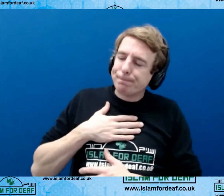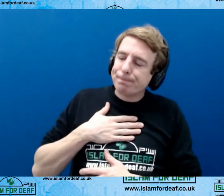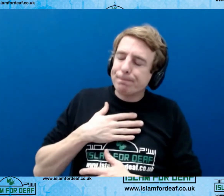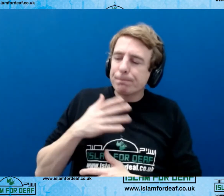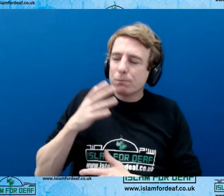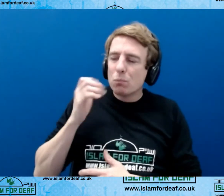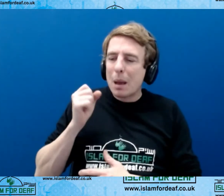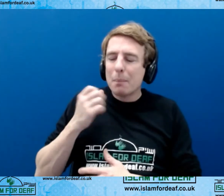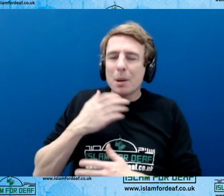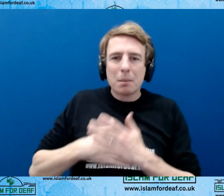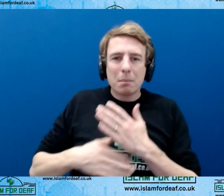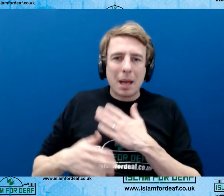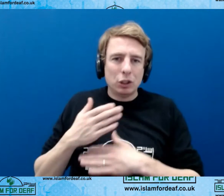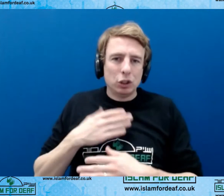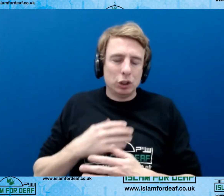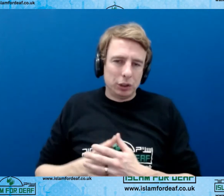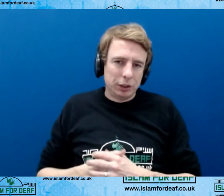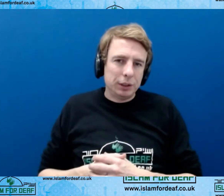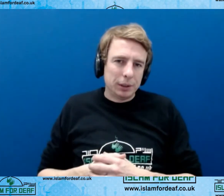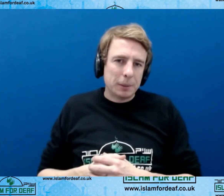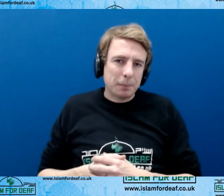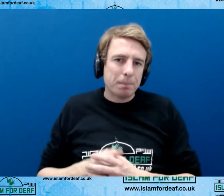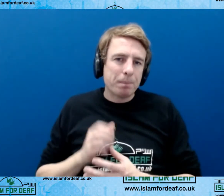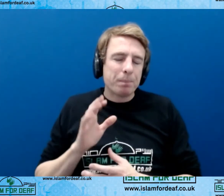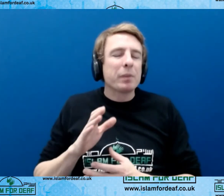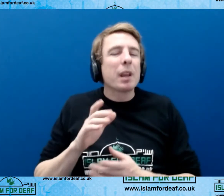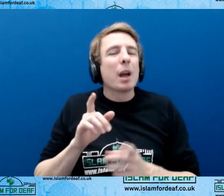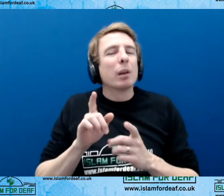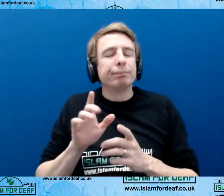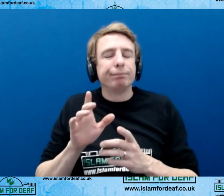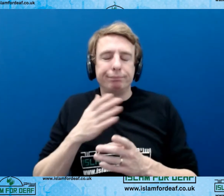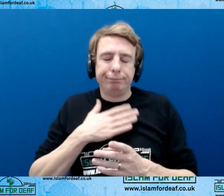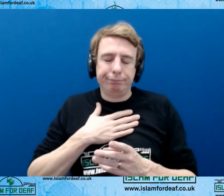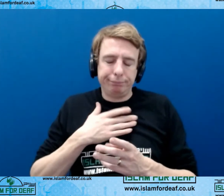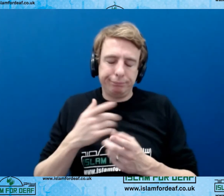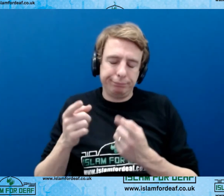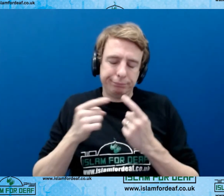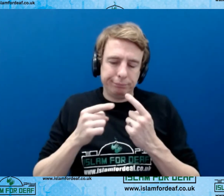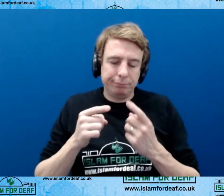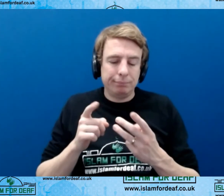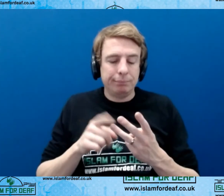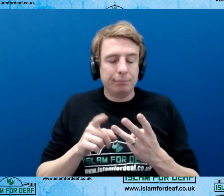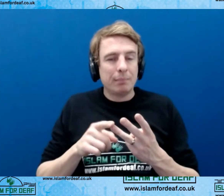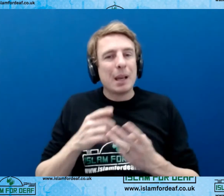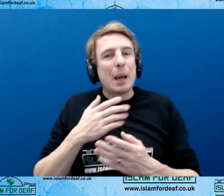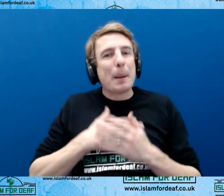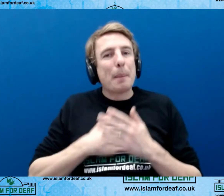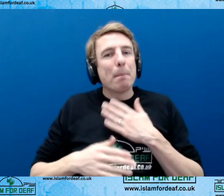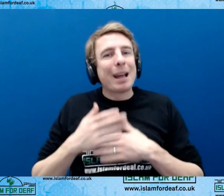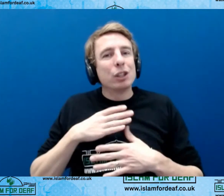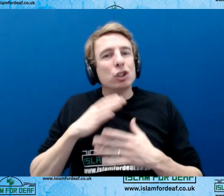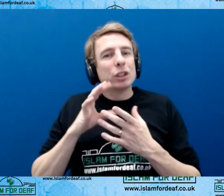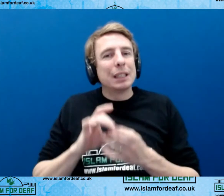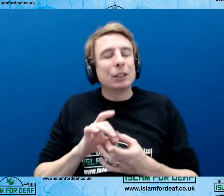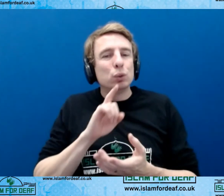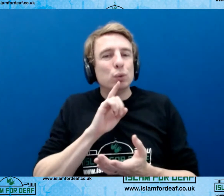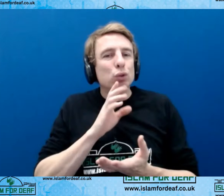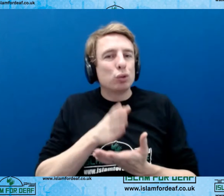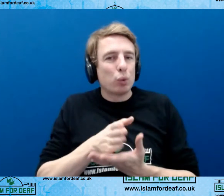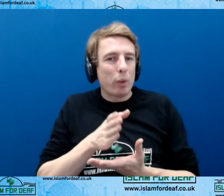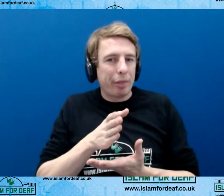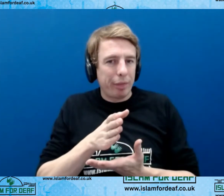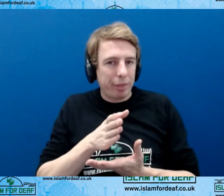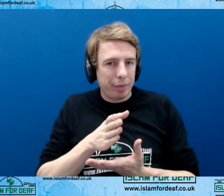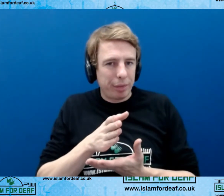Apologies. The third was patience upon the truth, upon the good deeds, the religion of Islam, and fourthly, patience